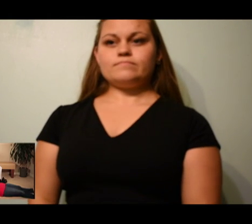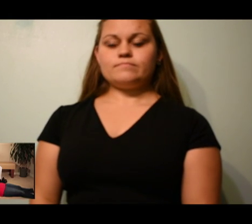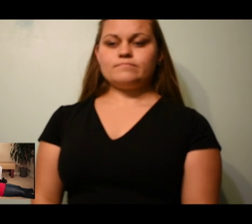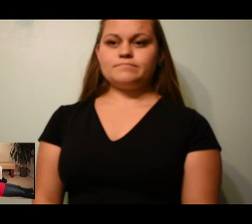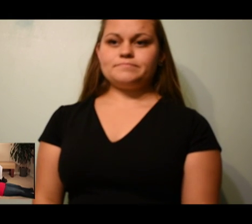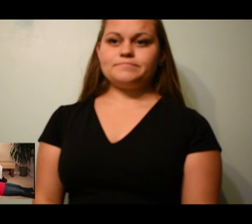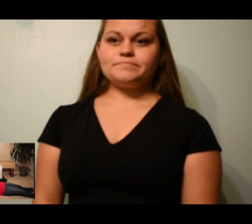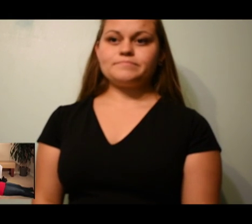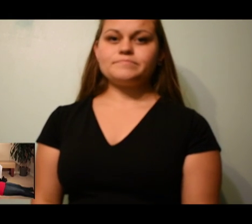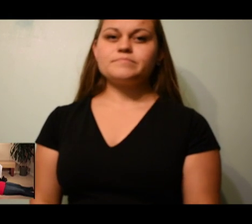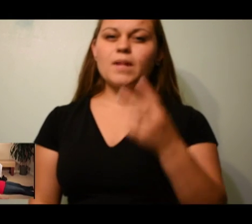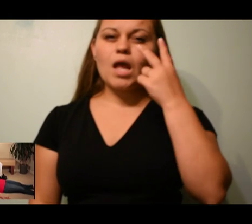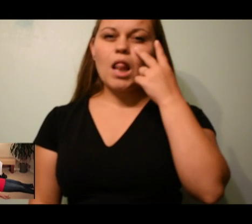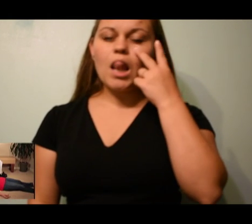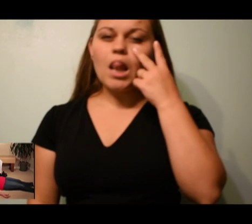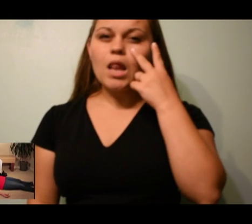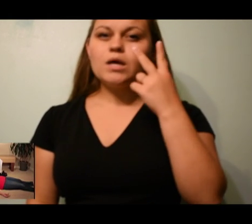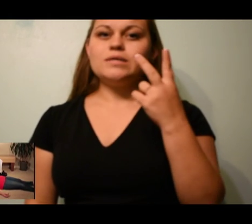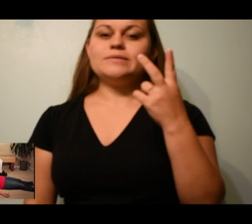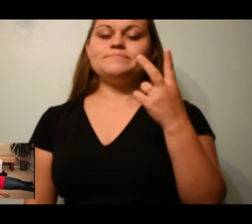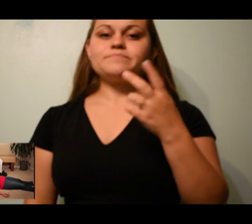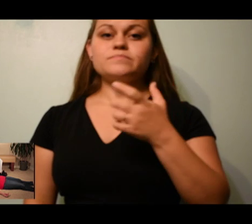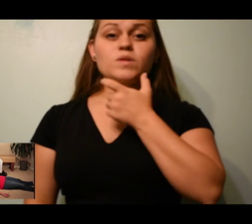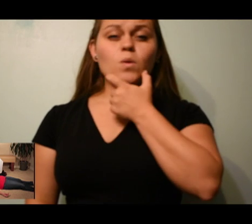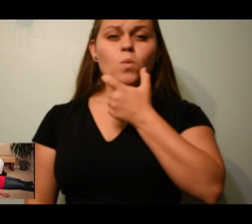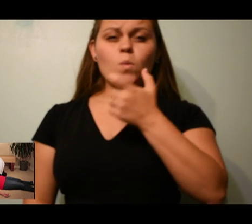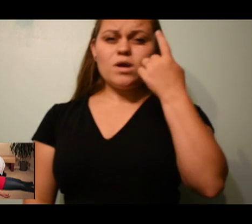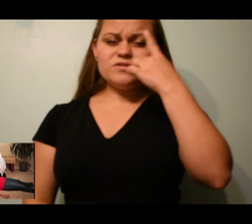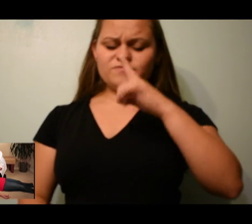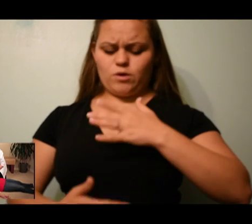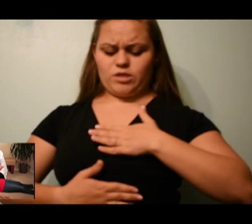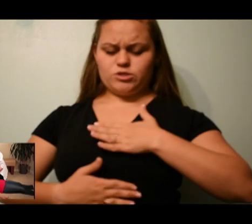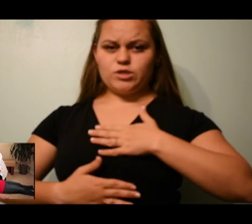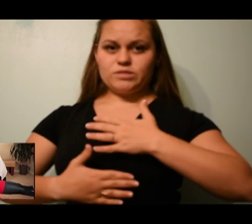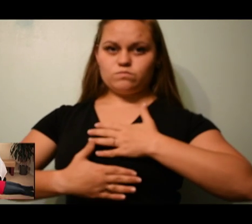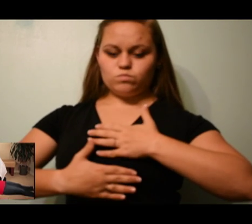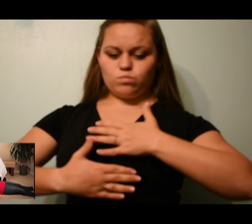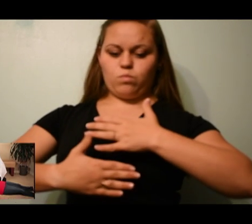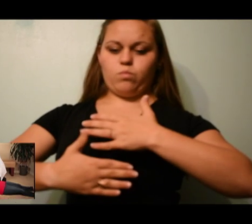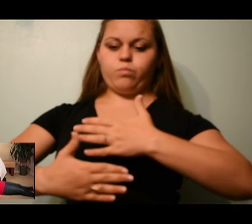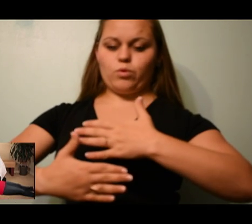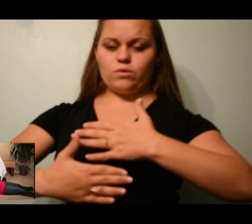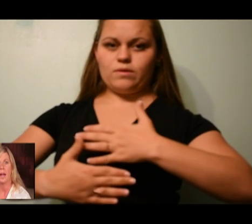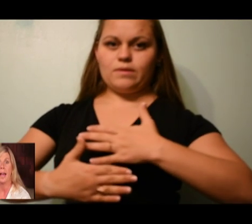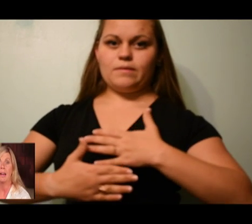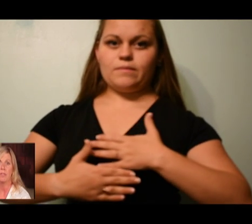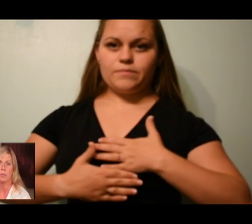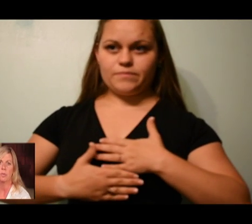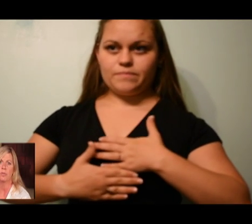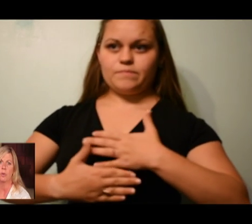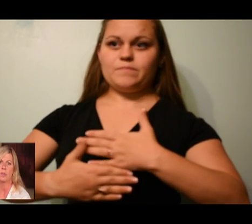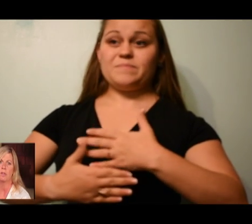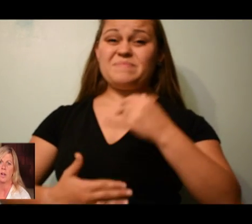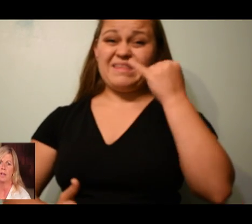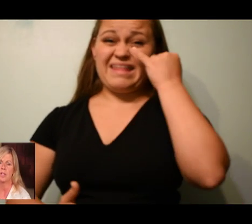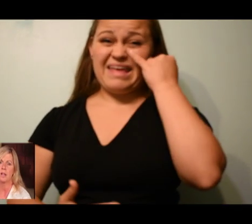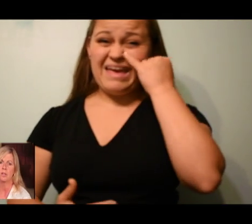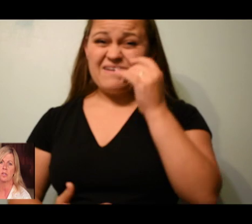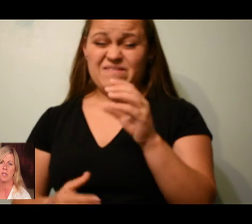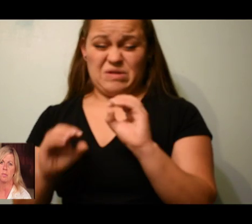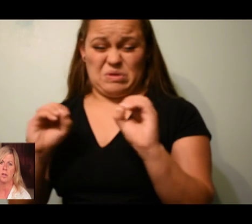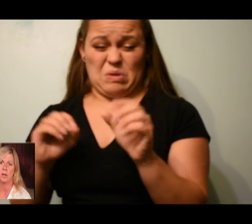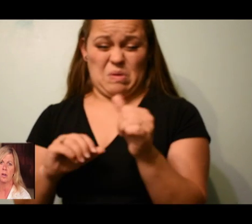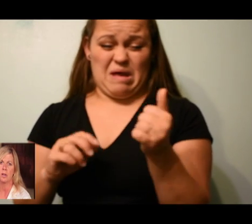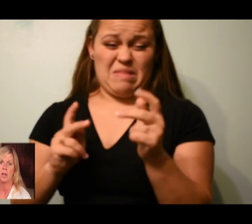Look for the chest to rise between breaths. If there was no one available to help, after performing